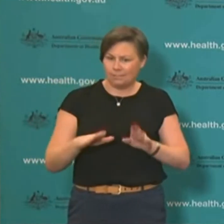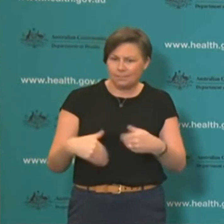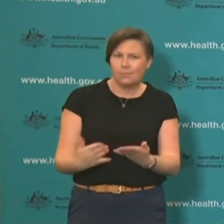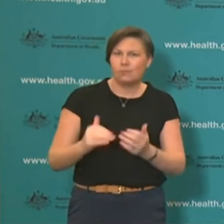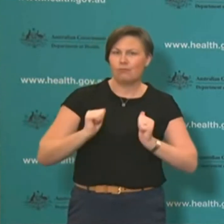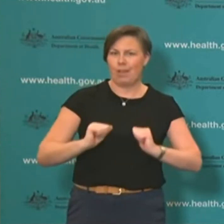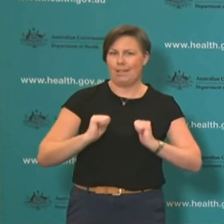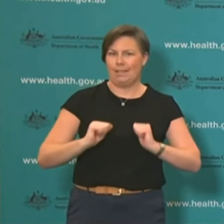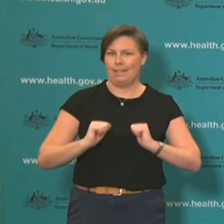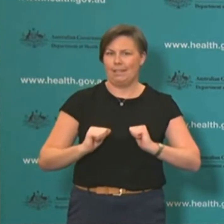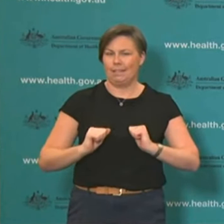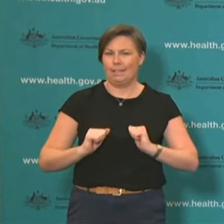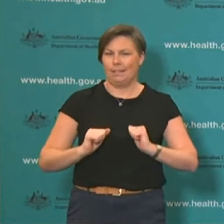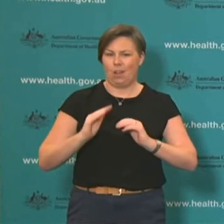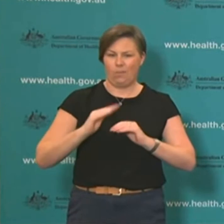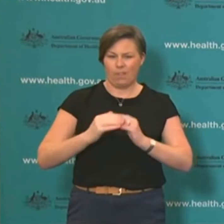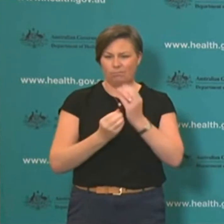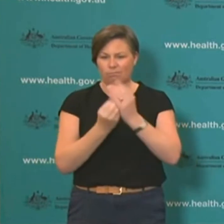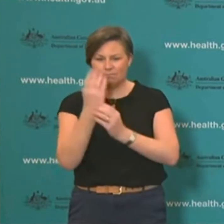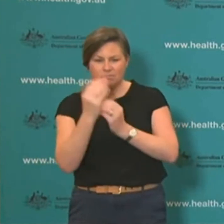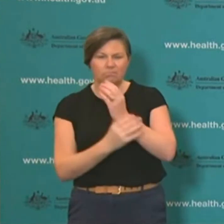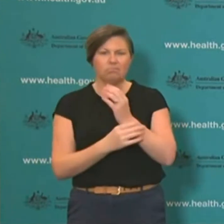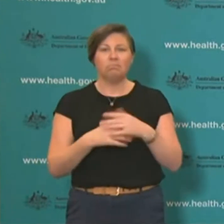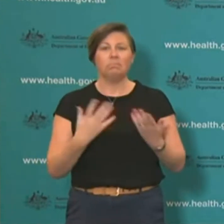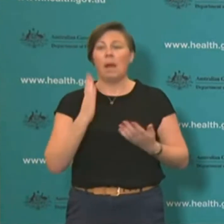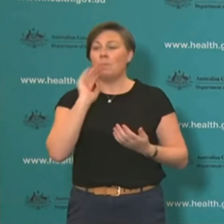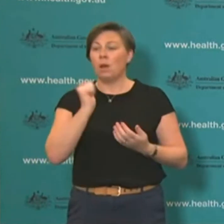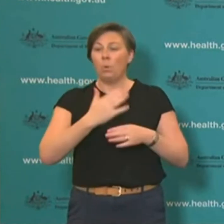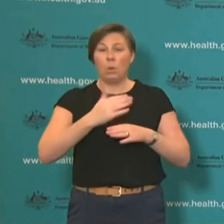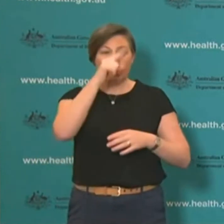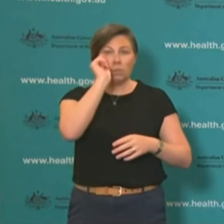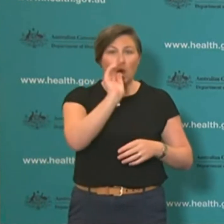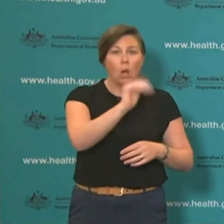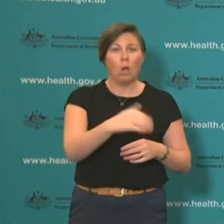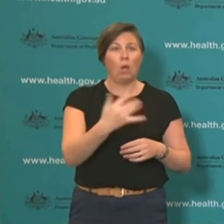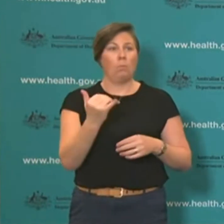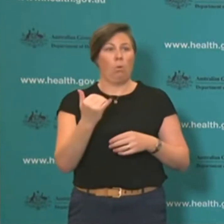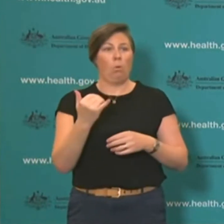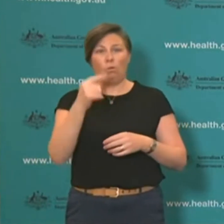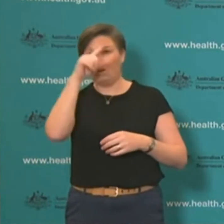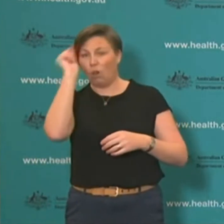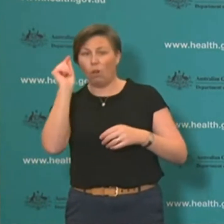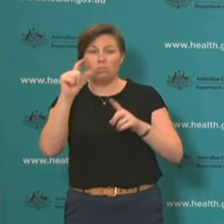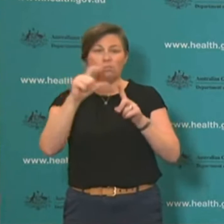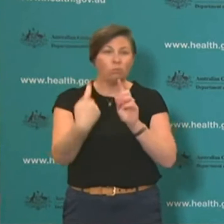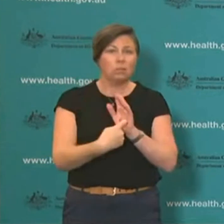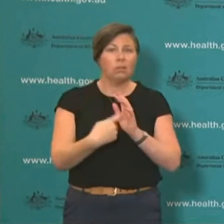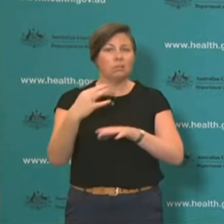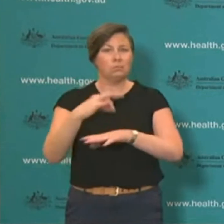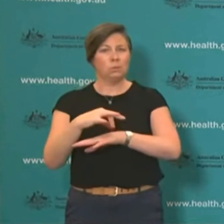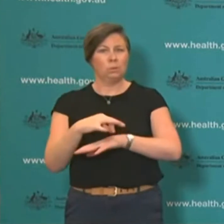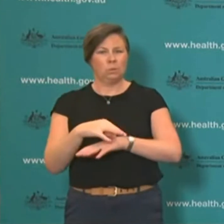to take with personal protective equipment, be they residential aged care workers or healthcare workers, these are not new, of